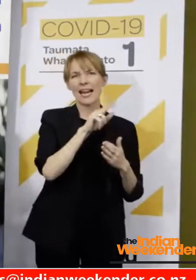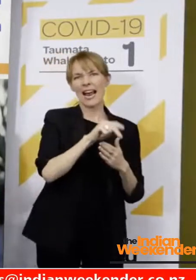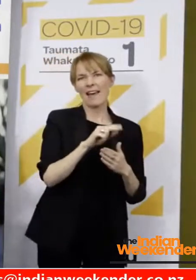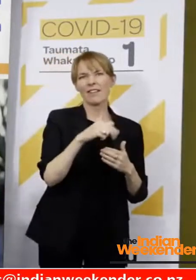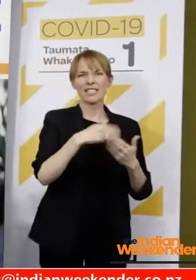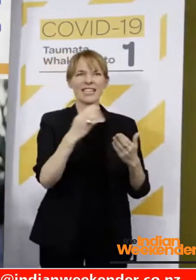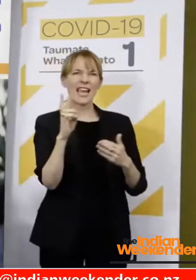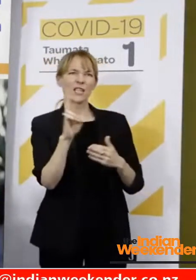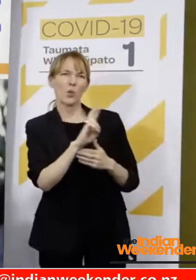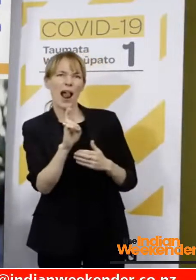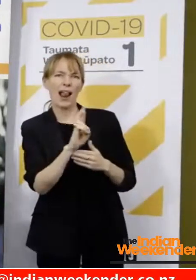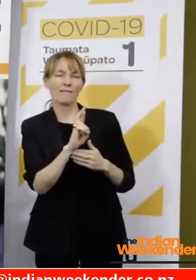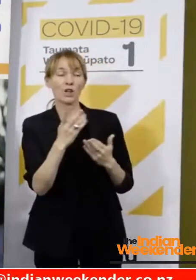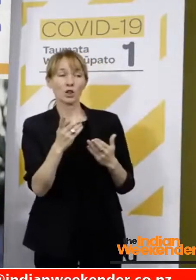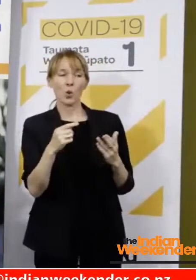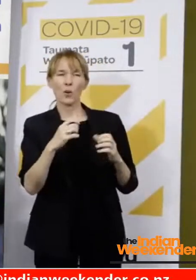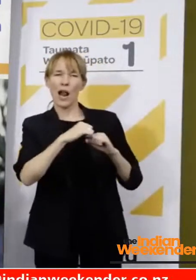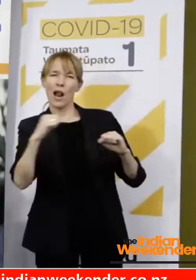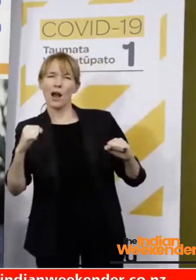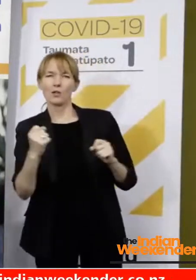Sorry, just one follow-up question.